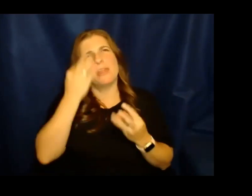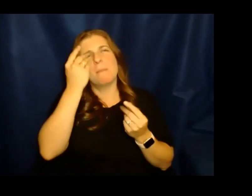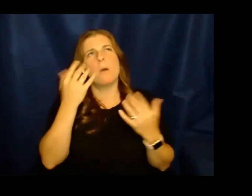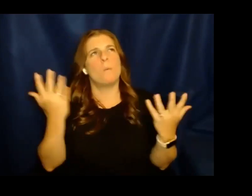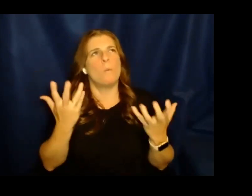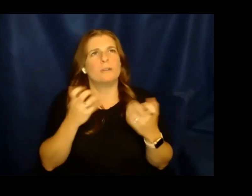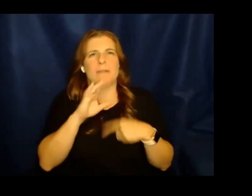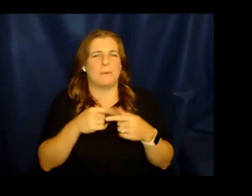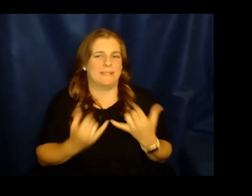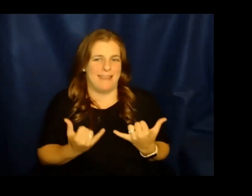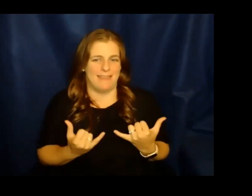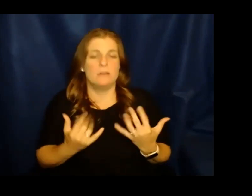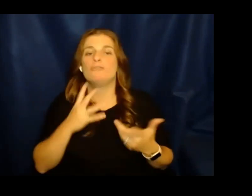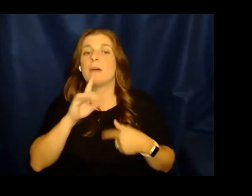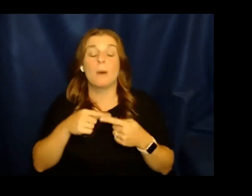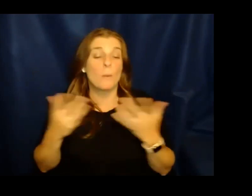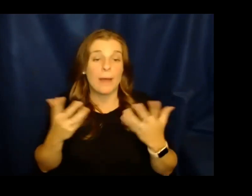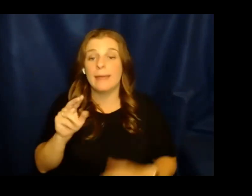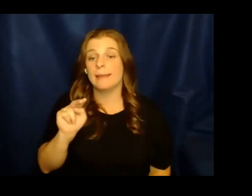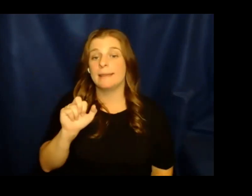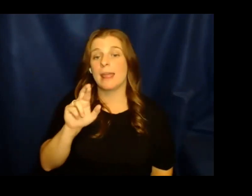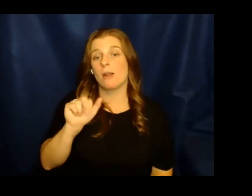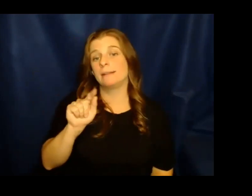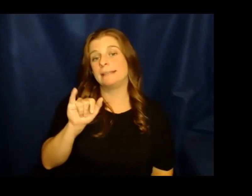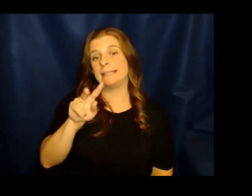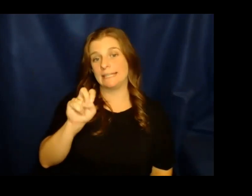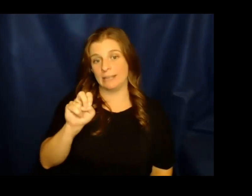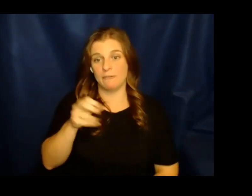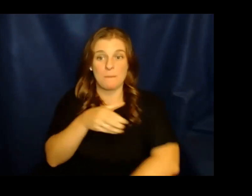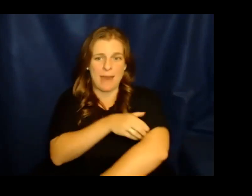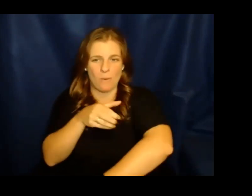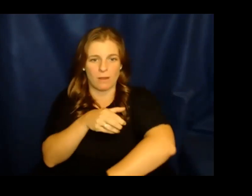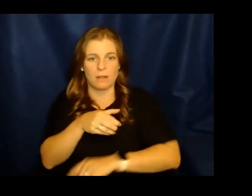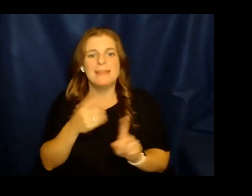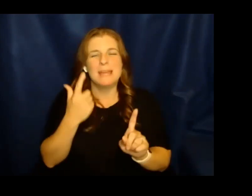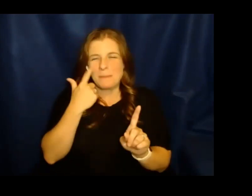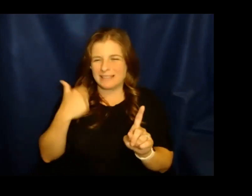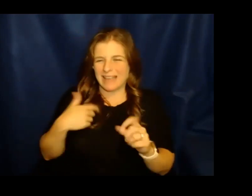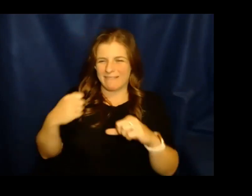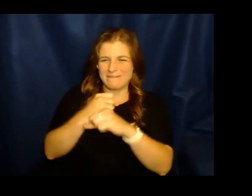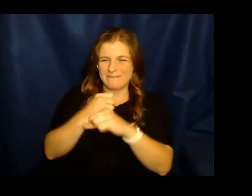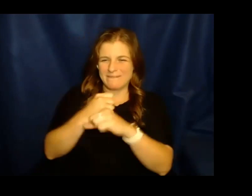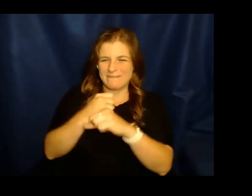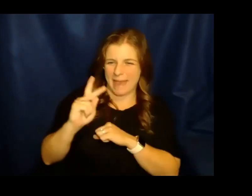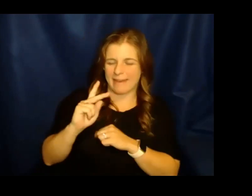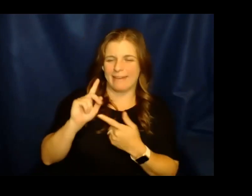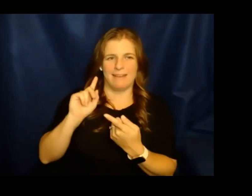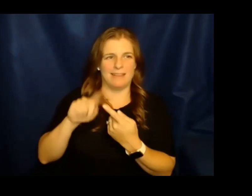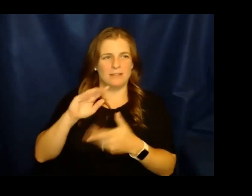talk about is narrative power, because the way that I feel that I fight back against the trauma that